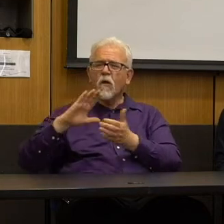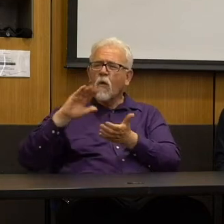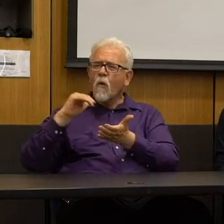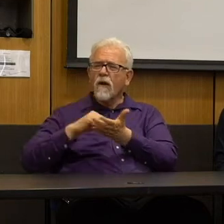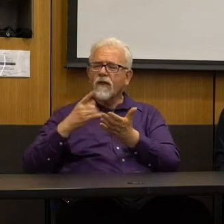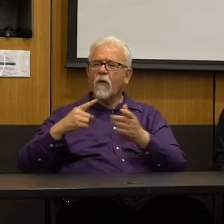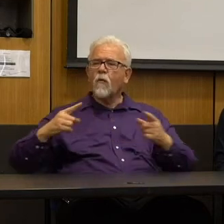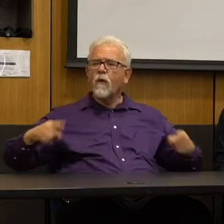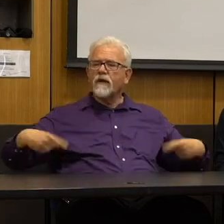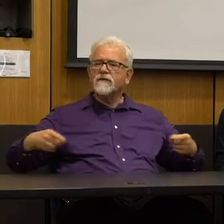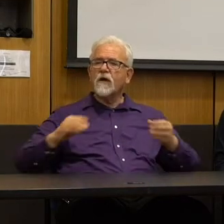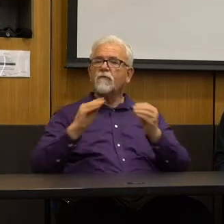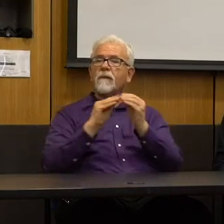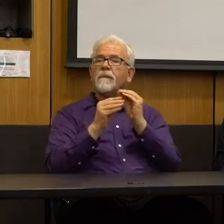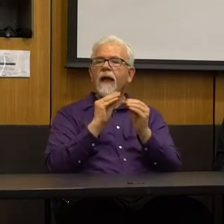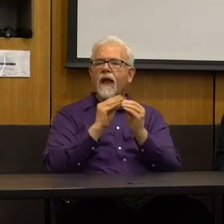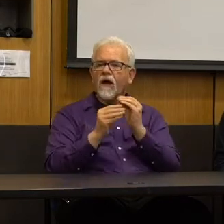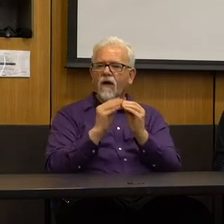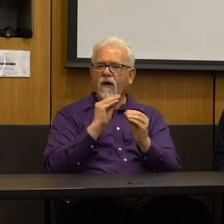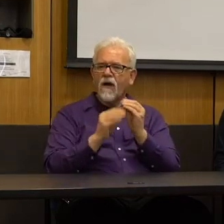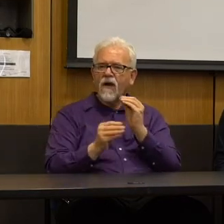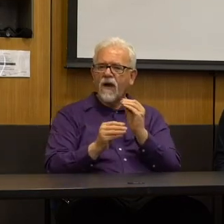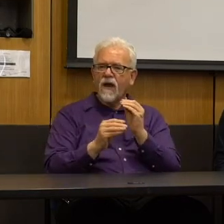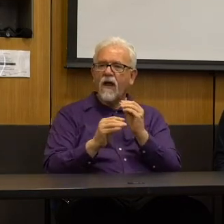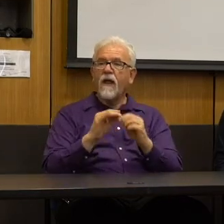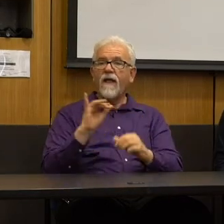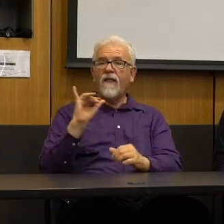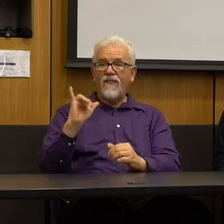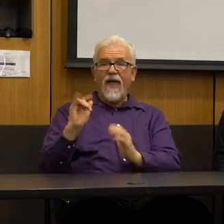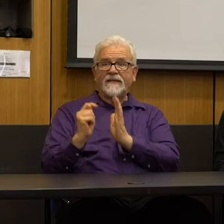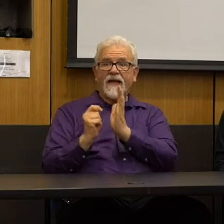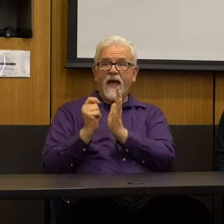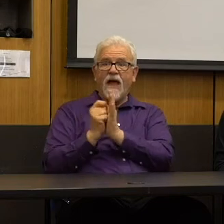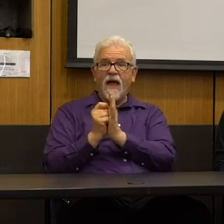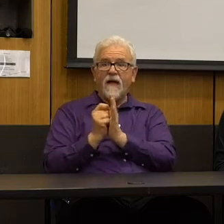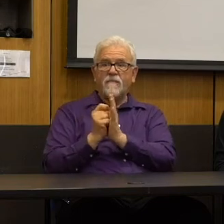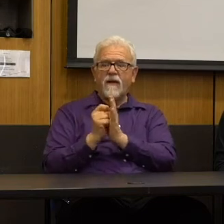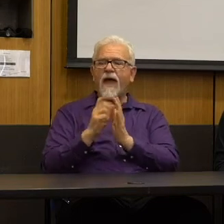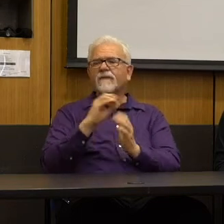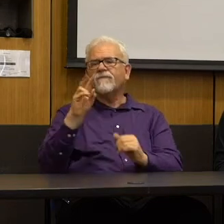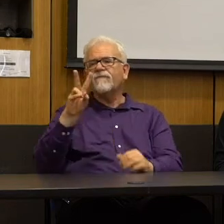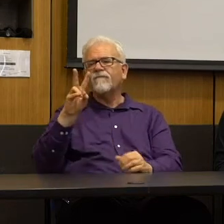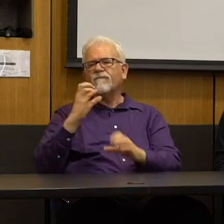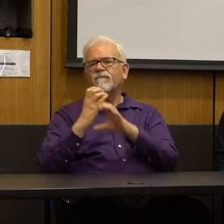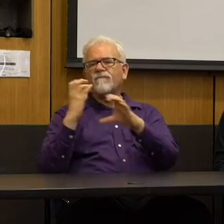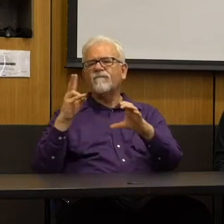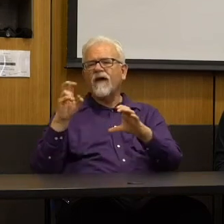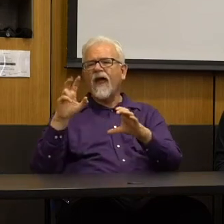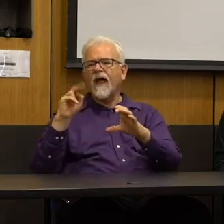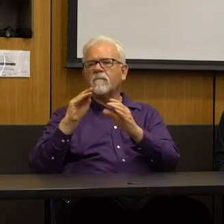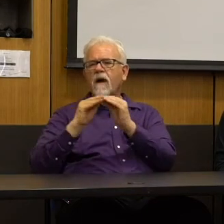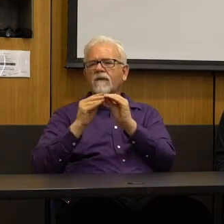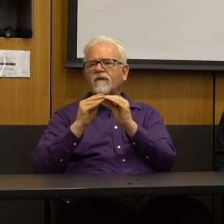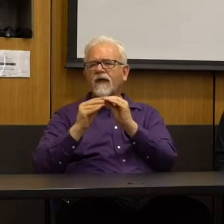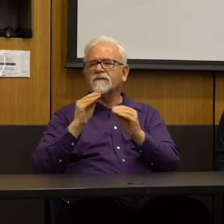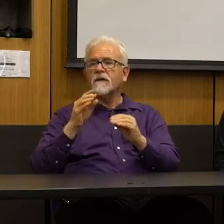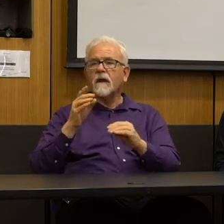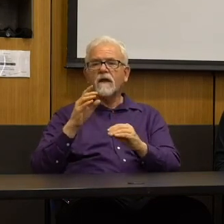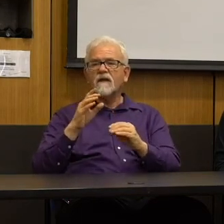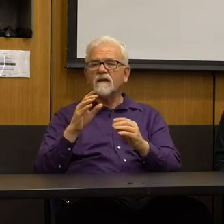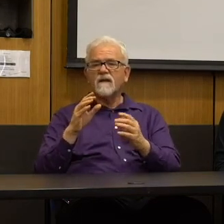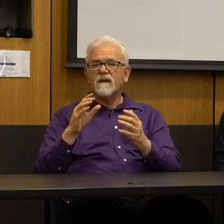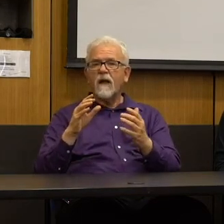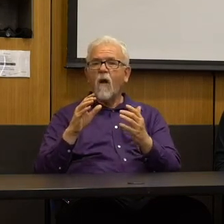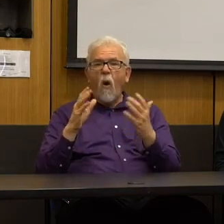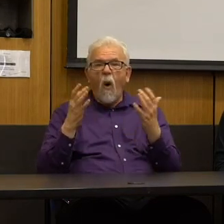was wheelchair repair. And at that time, and van modification, it was all that there was Everest